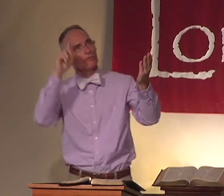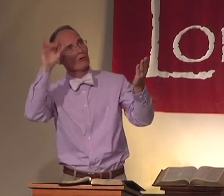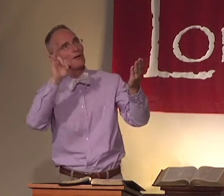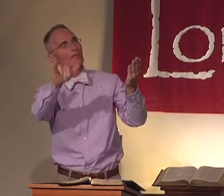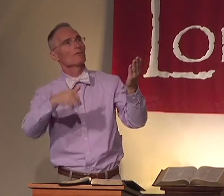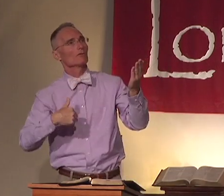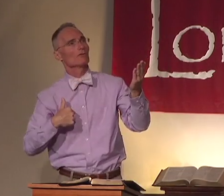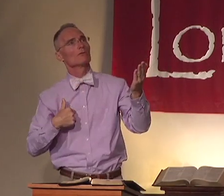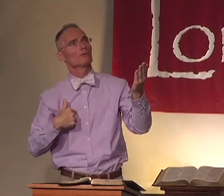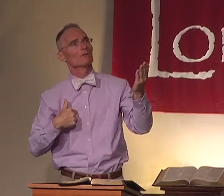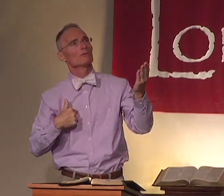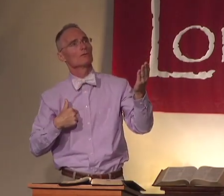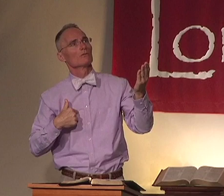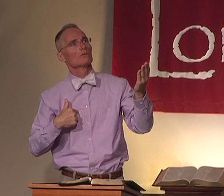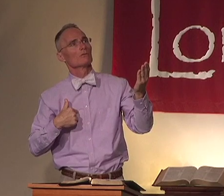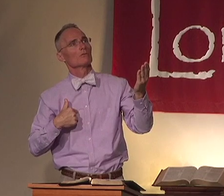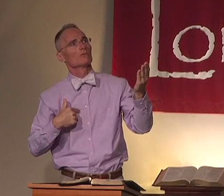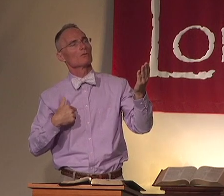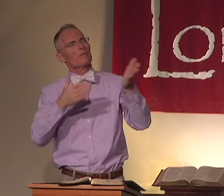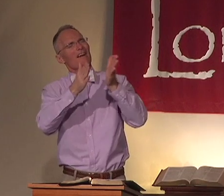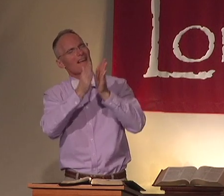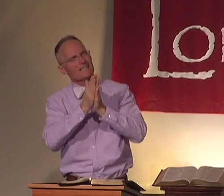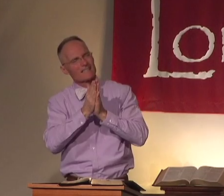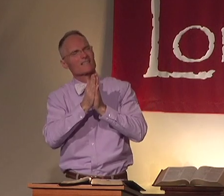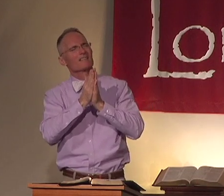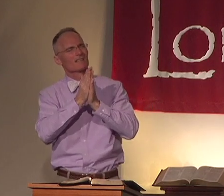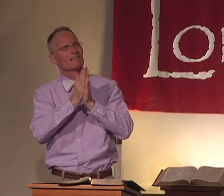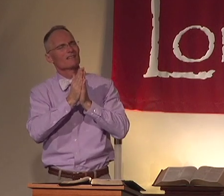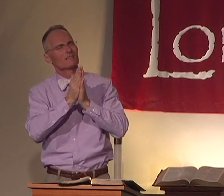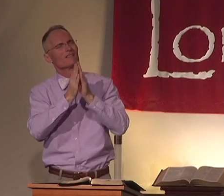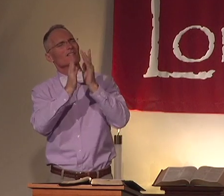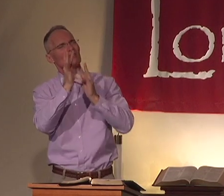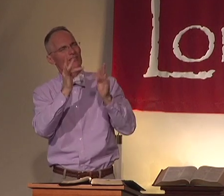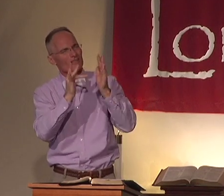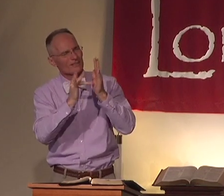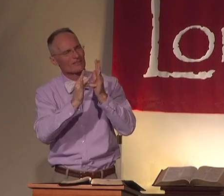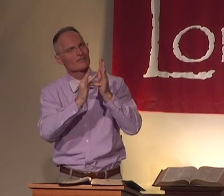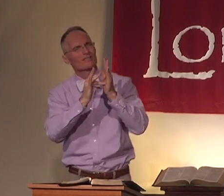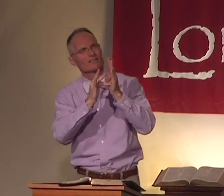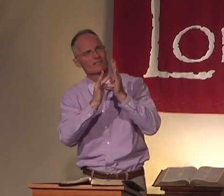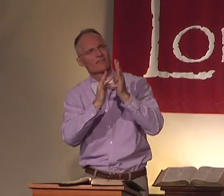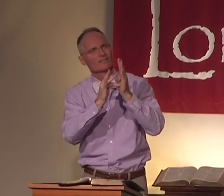I want life with you for eternity. So I am asking Jesus,